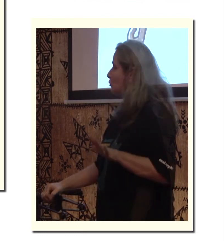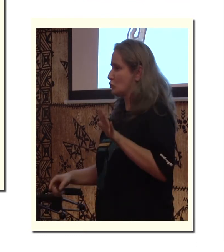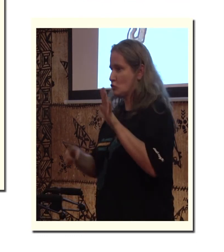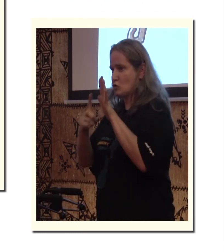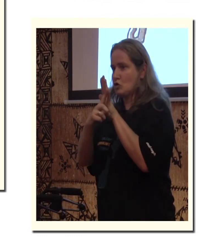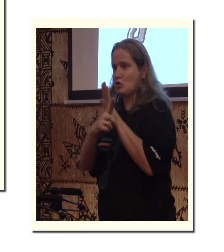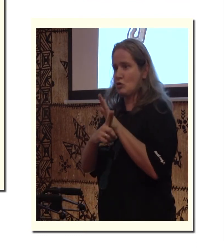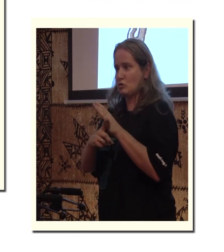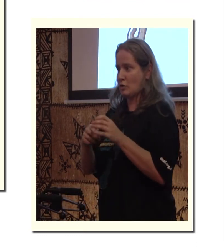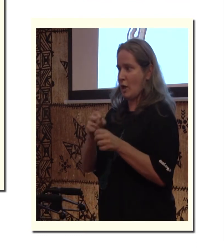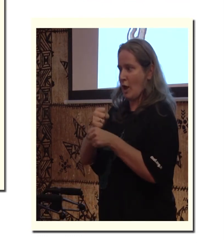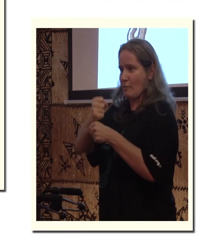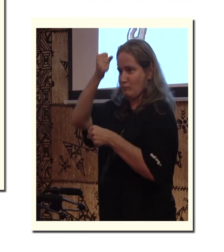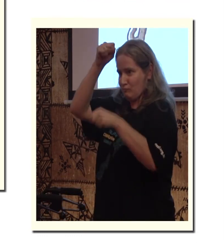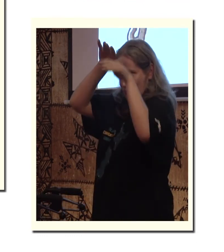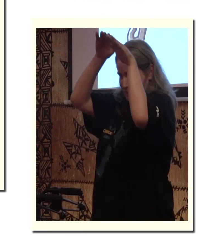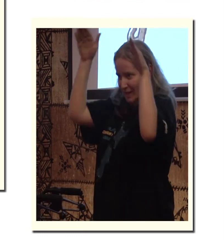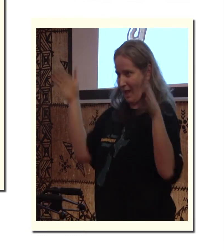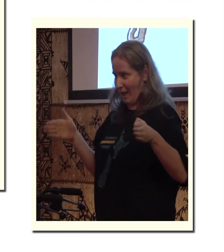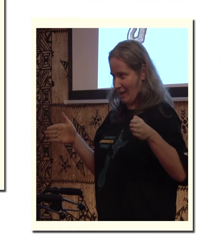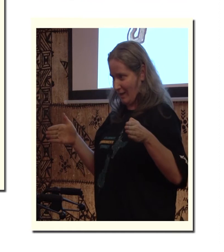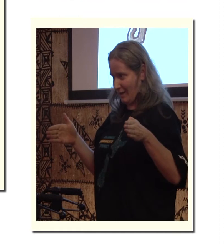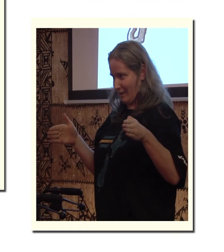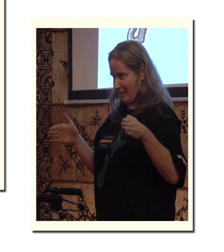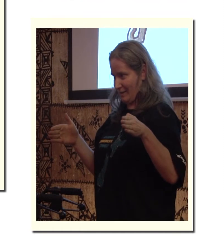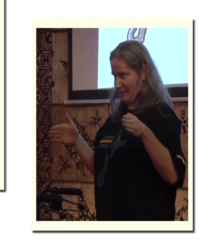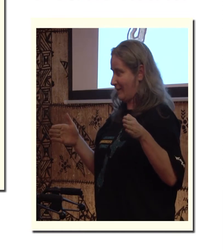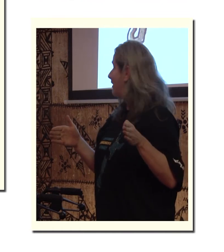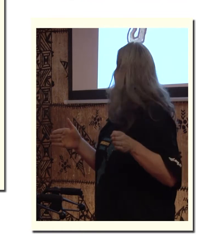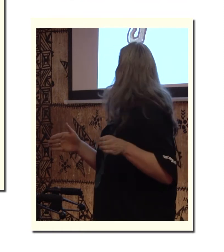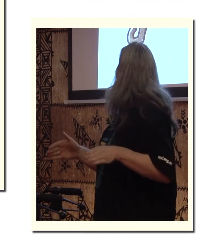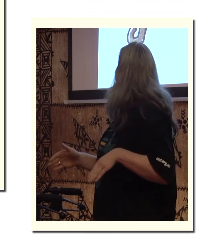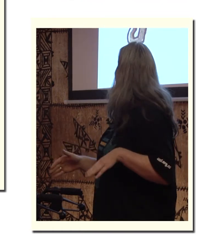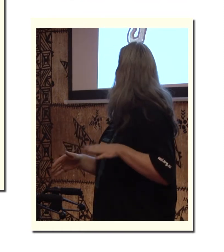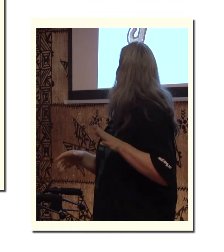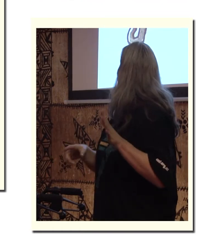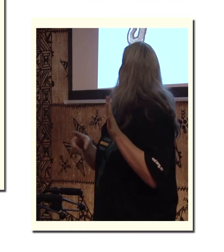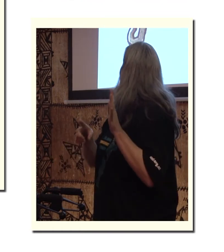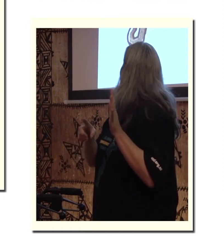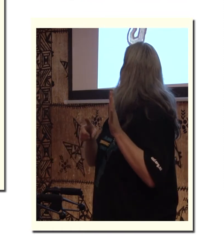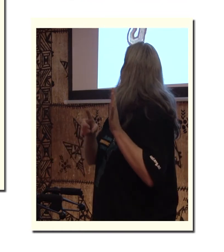U, umbrella.